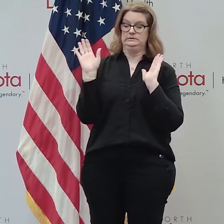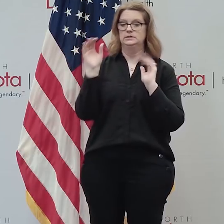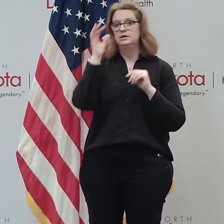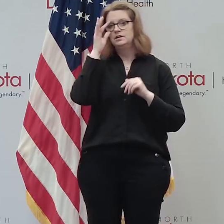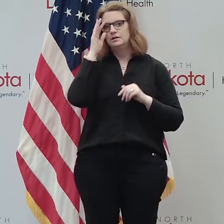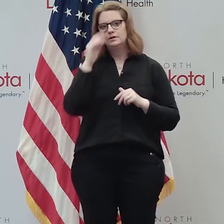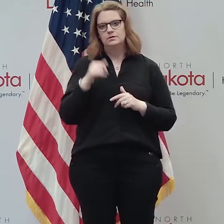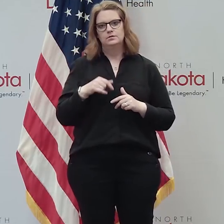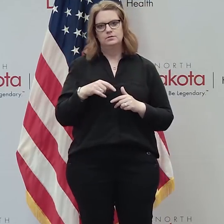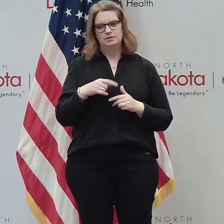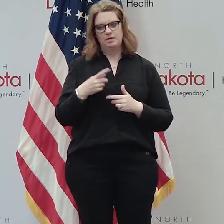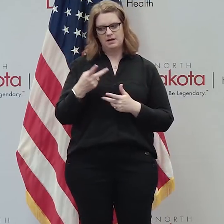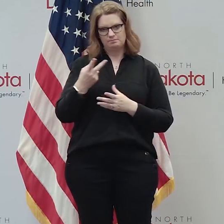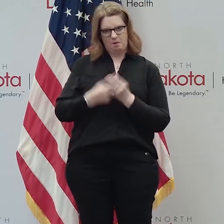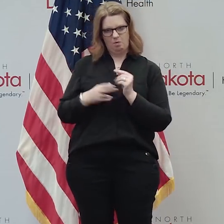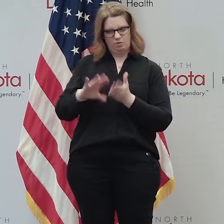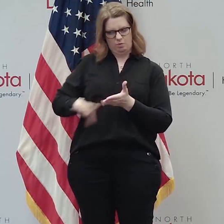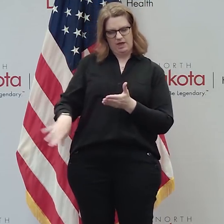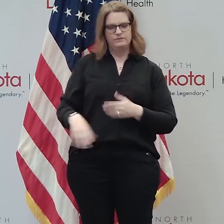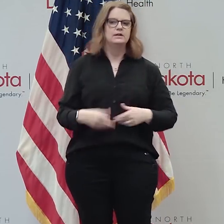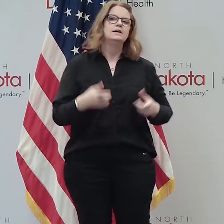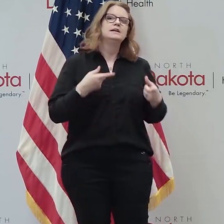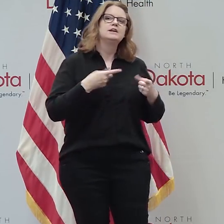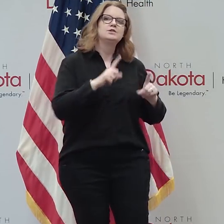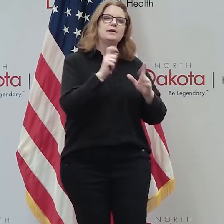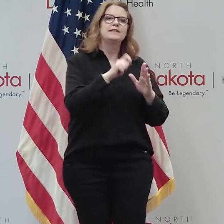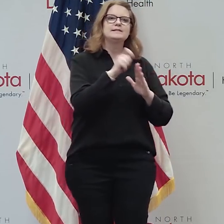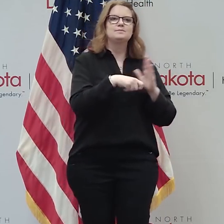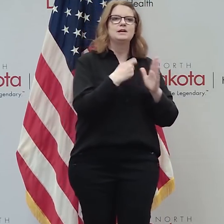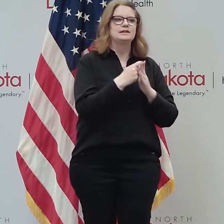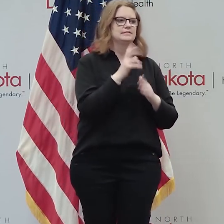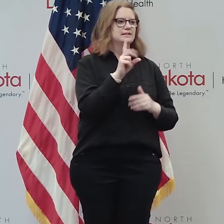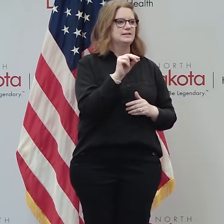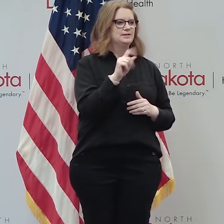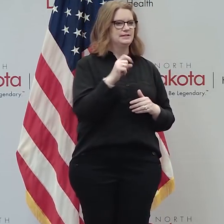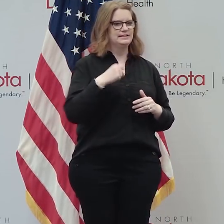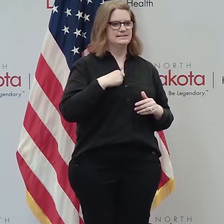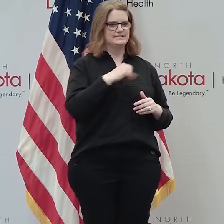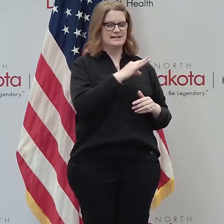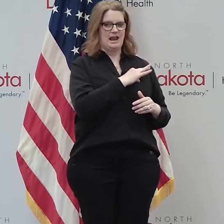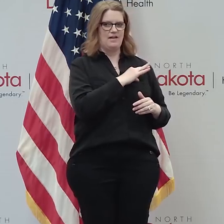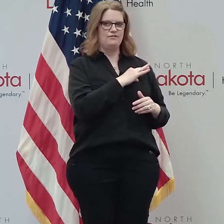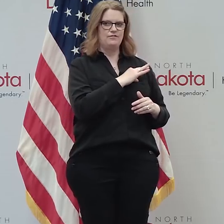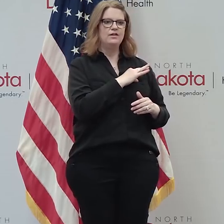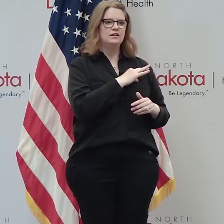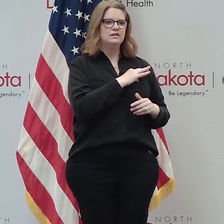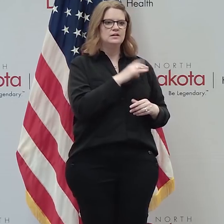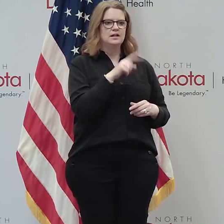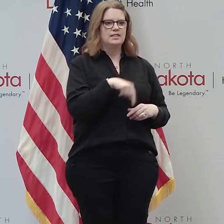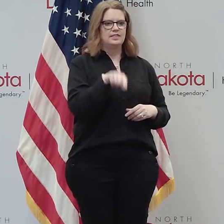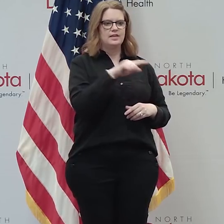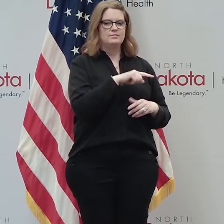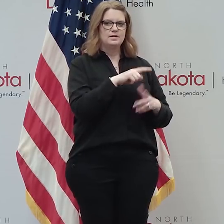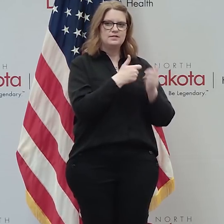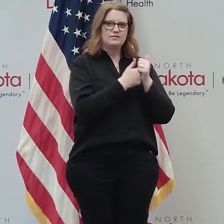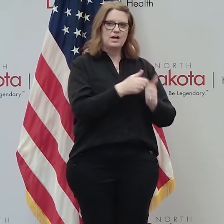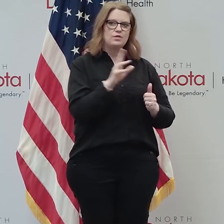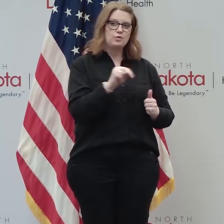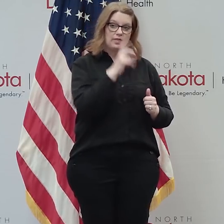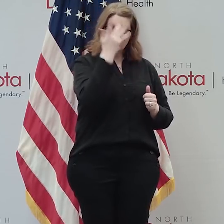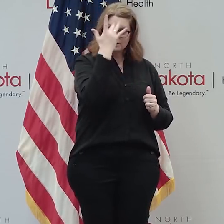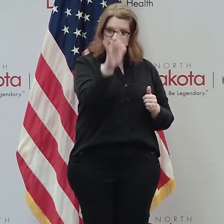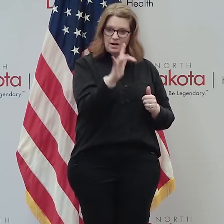like to see those waived. Okay, during this period, DOT staff will be doing the following North Dakota SMART